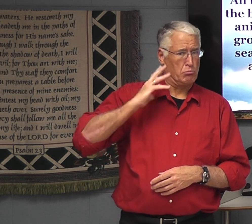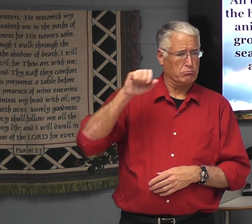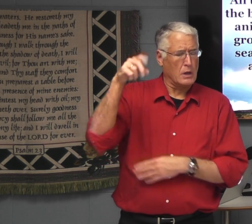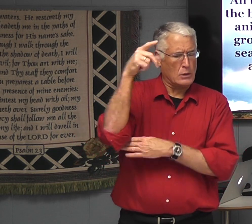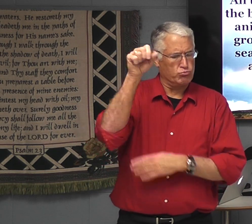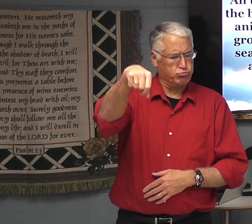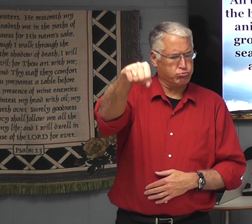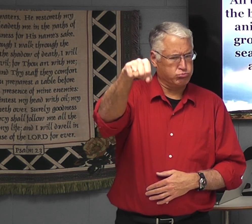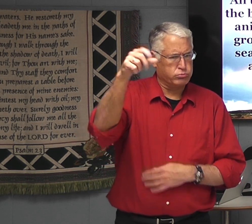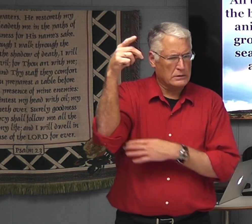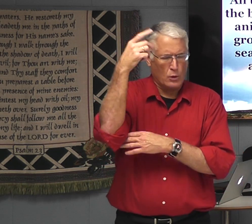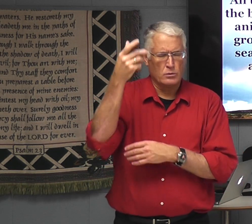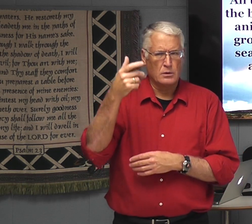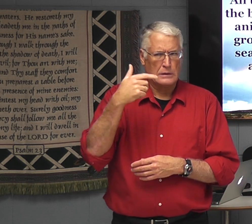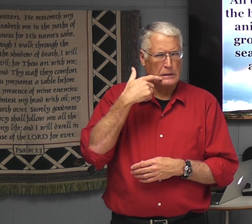like siren.